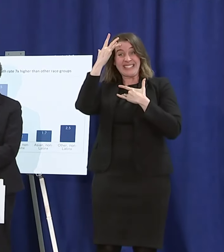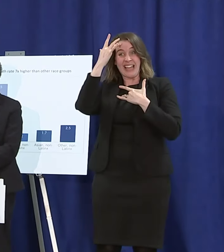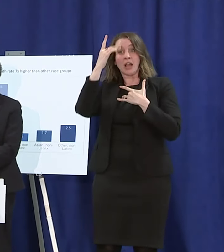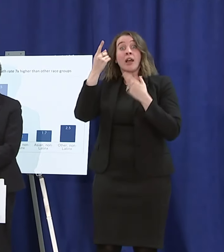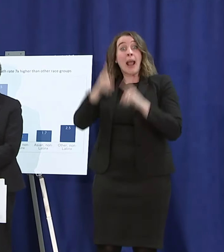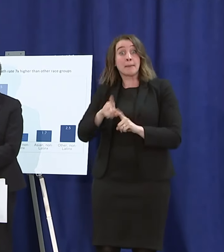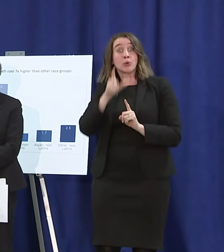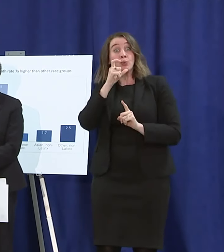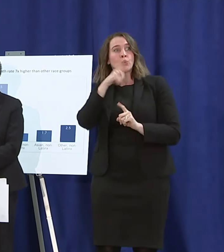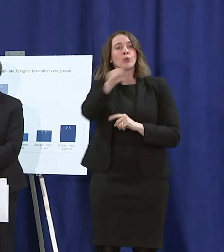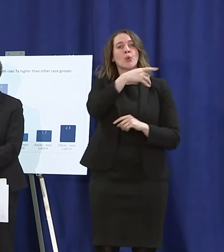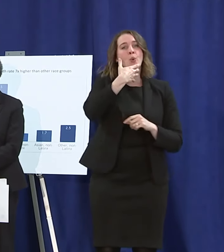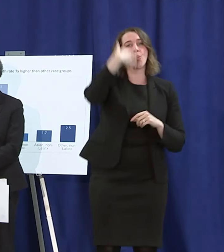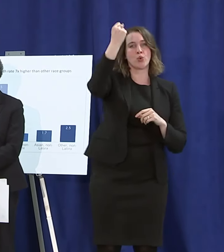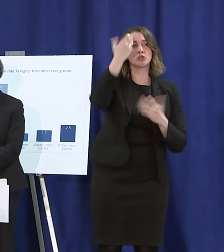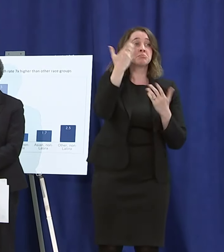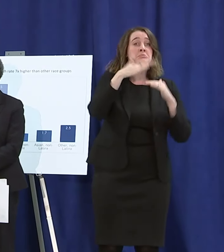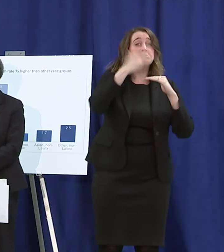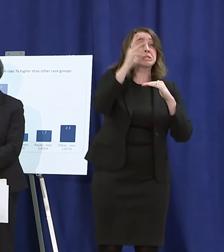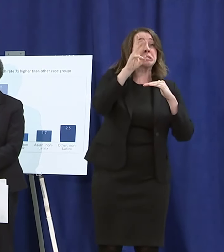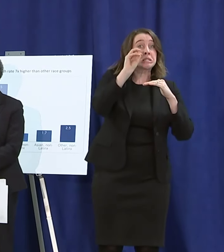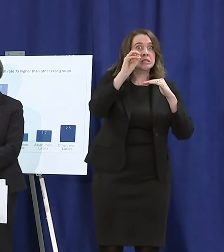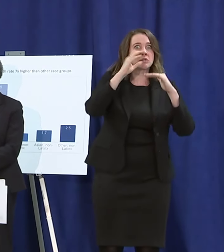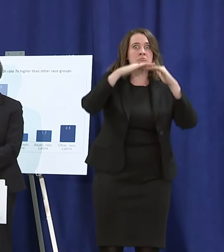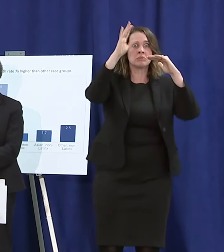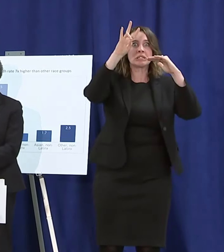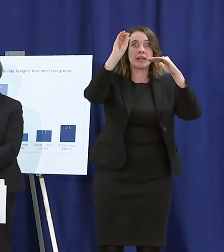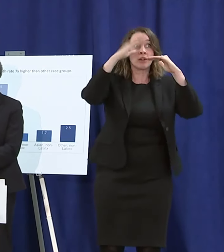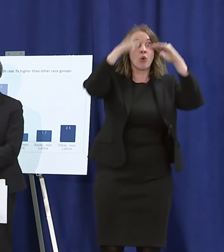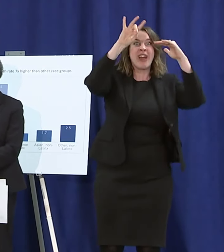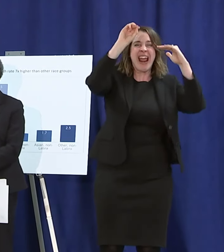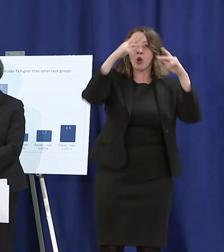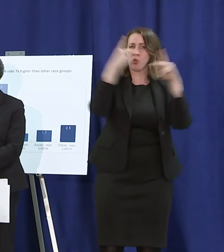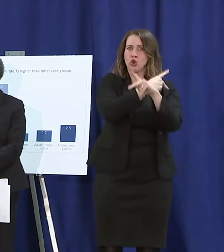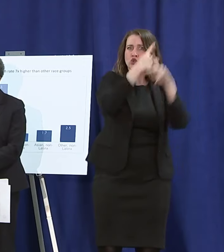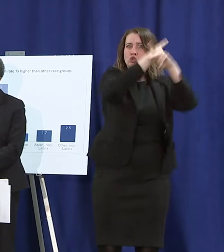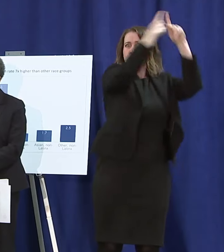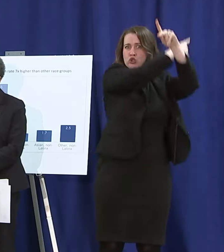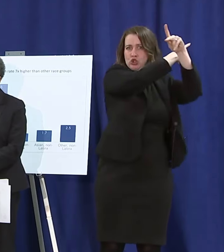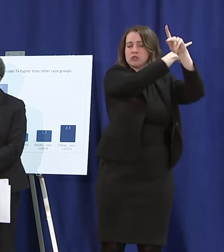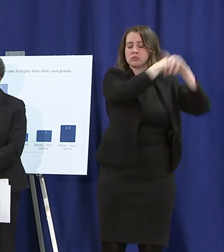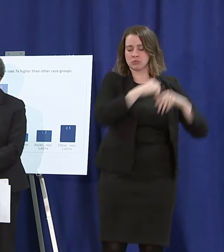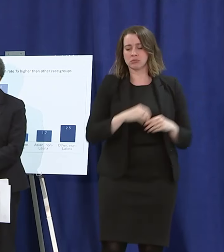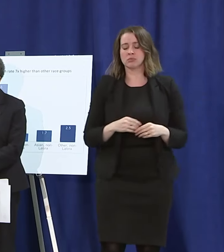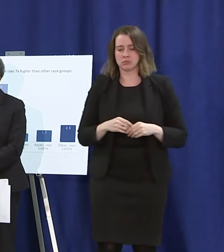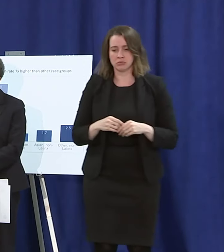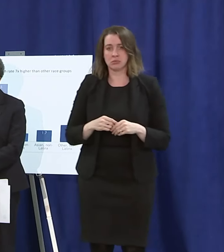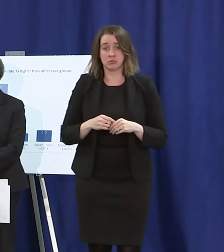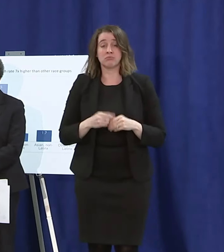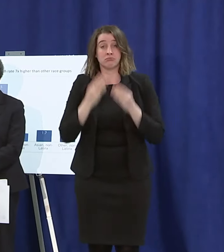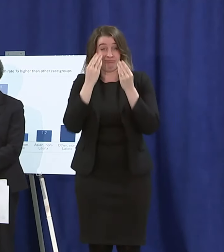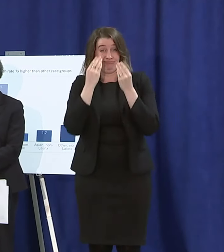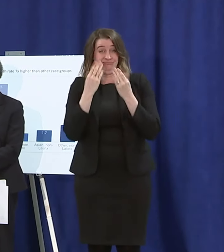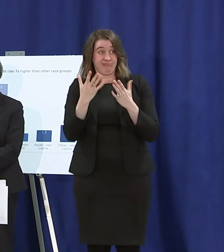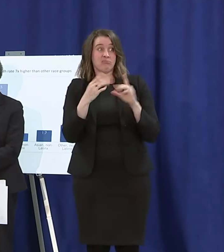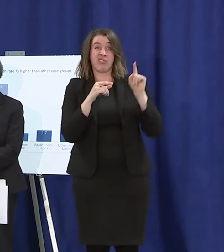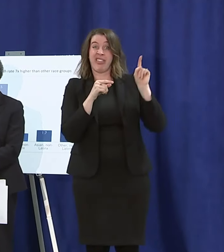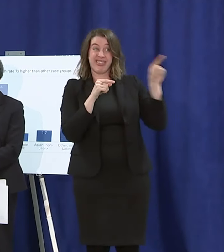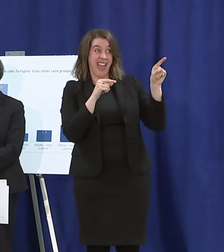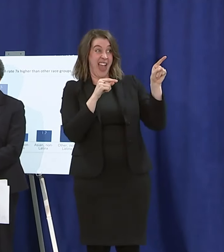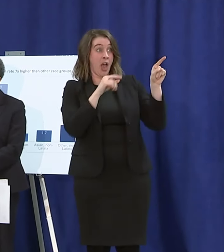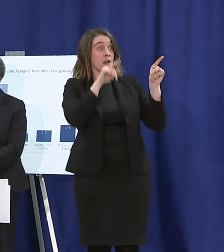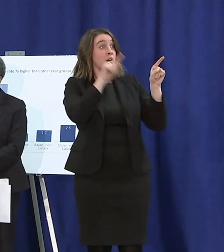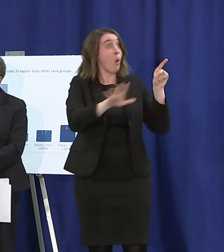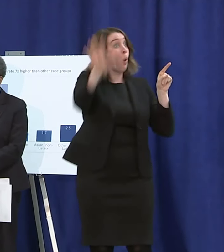older, over 60, even more over 70 or over 80. And I want you to know that that is just as true here